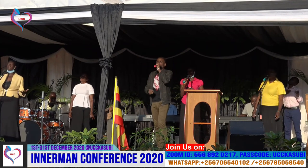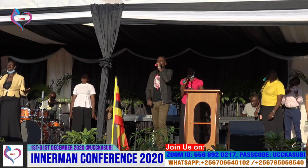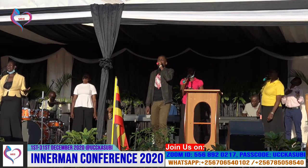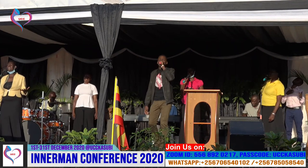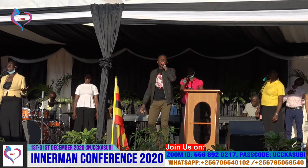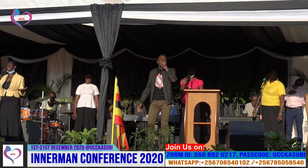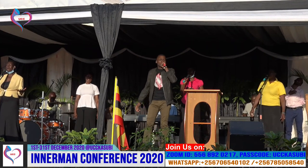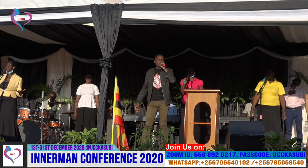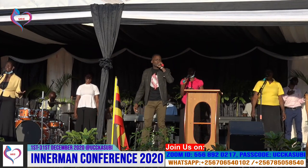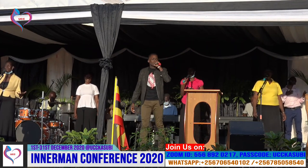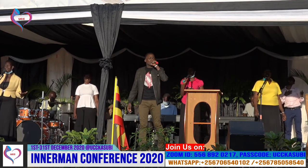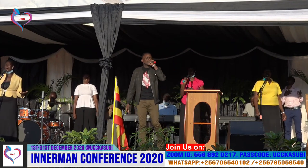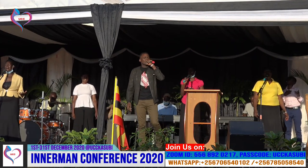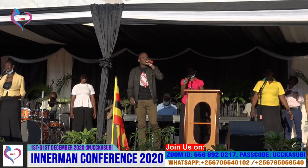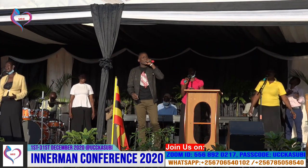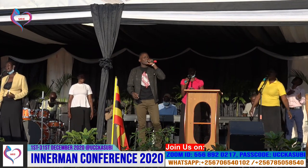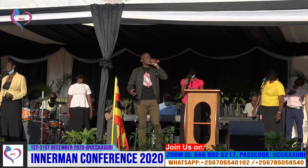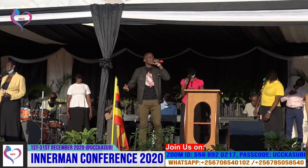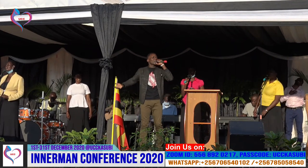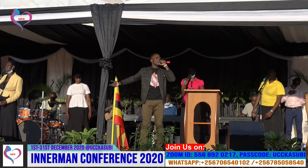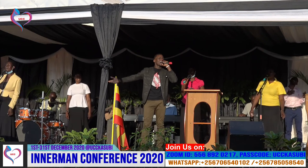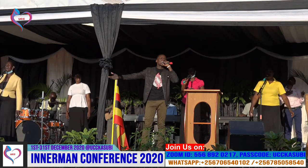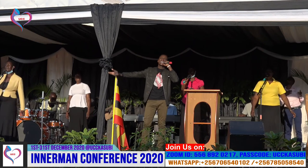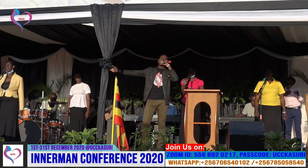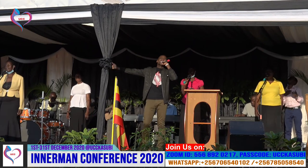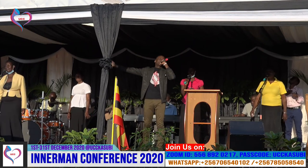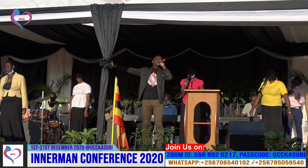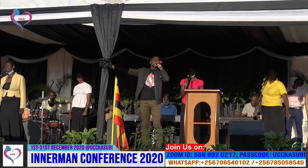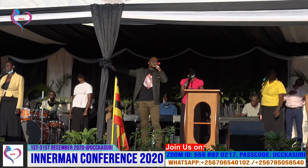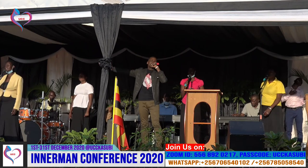Se wali omulala